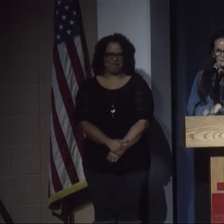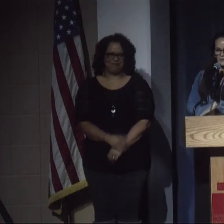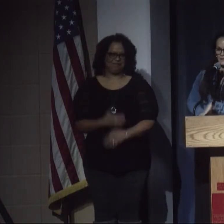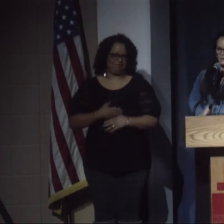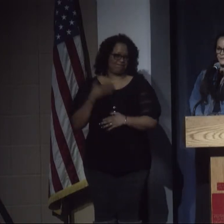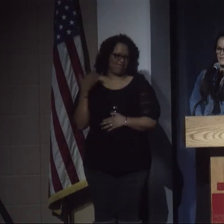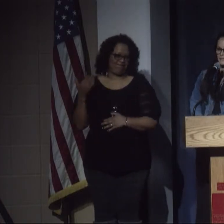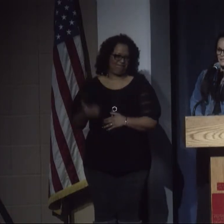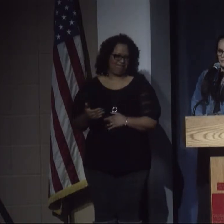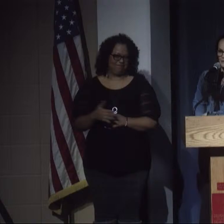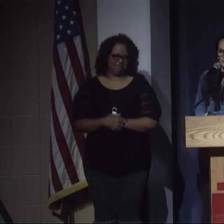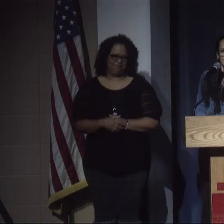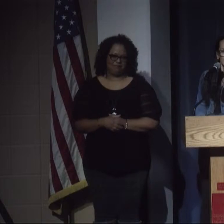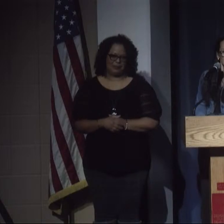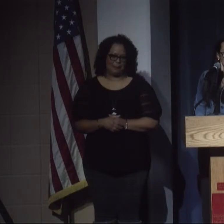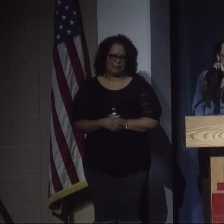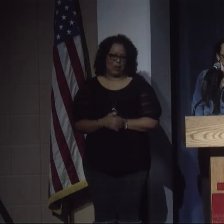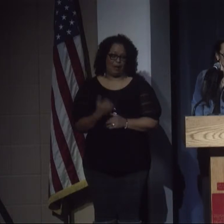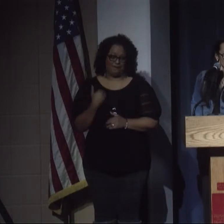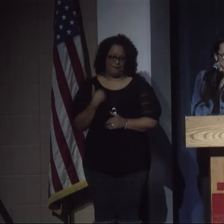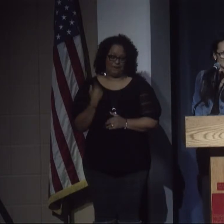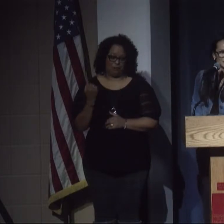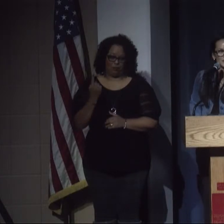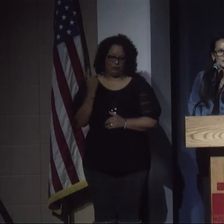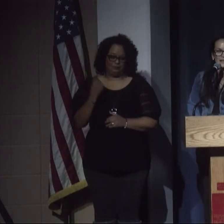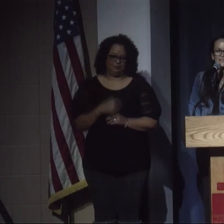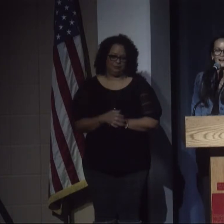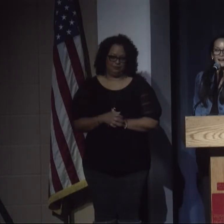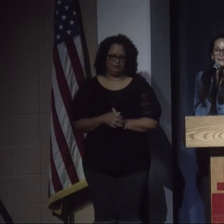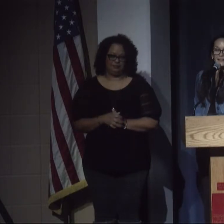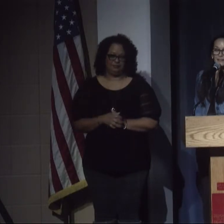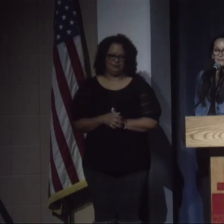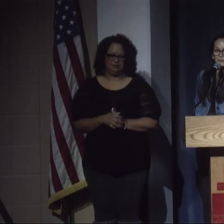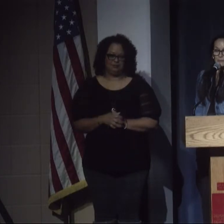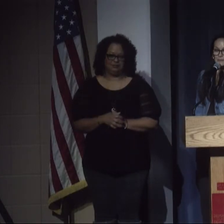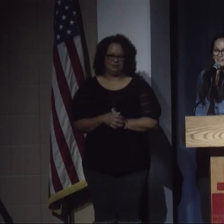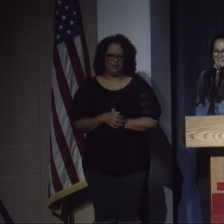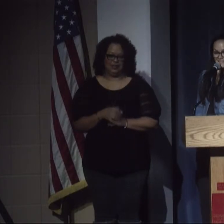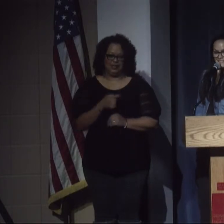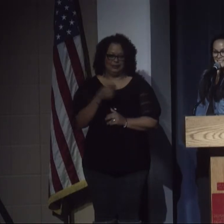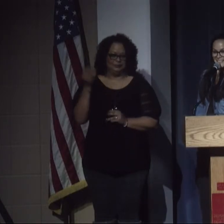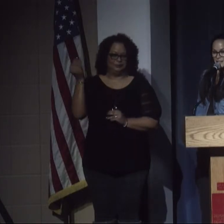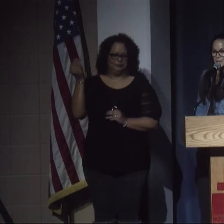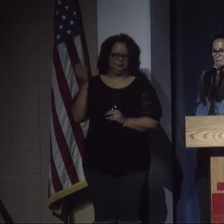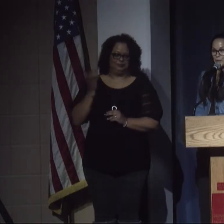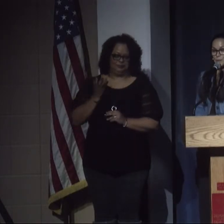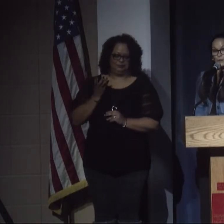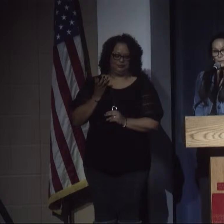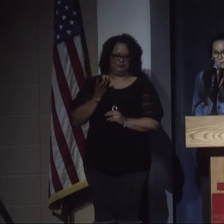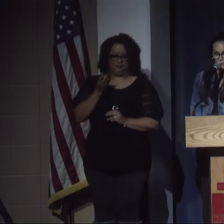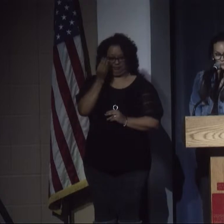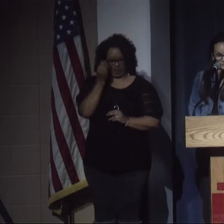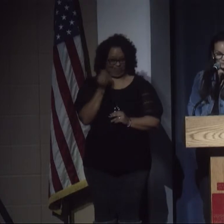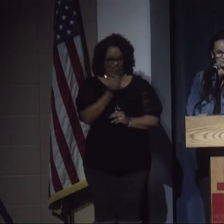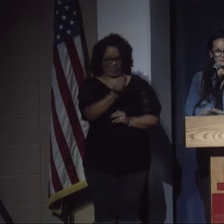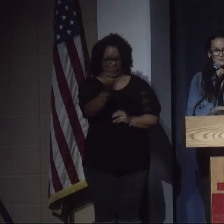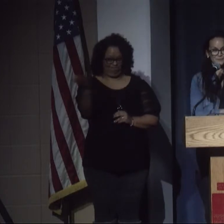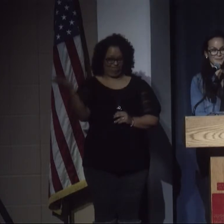Next up, we have somebody who has kindly informed me to inform you